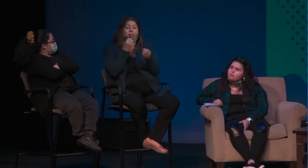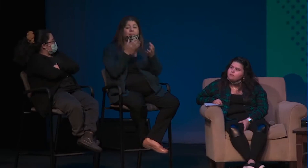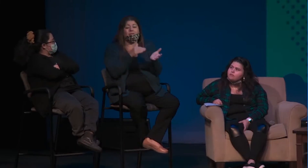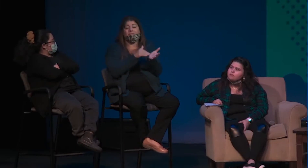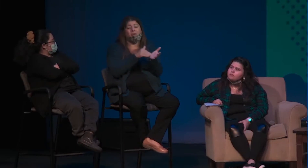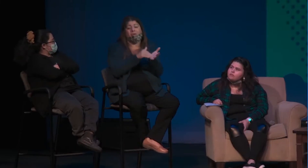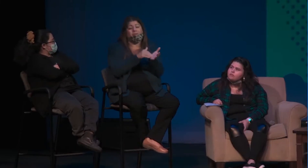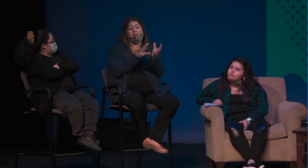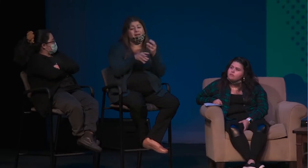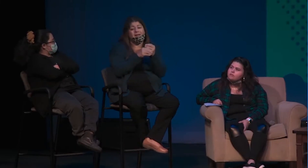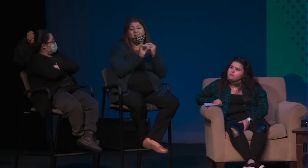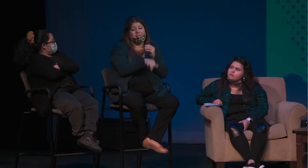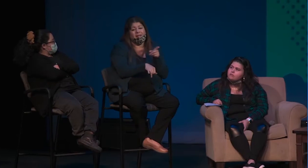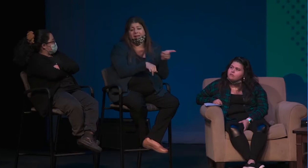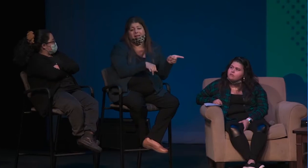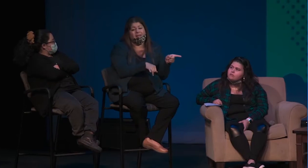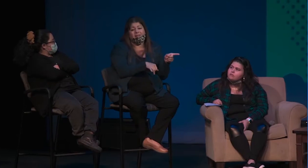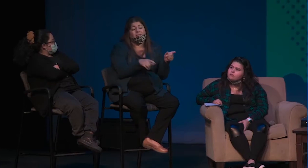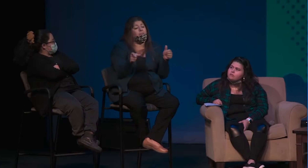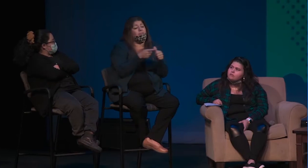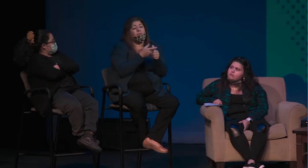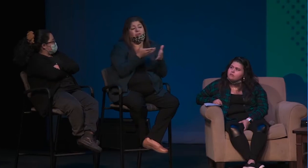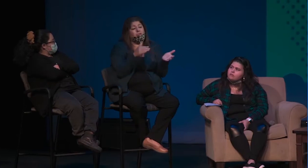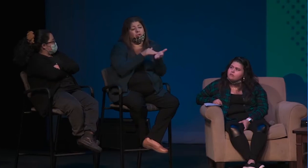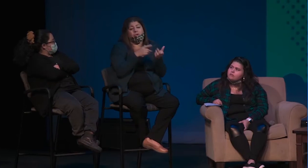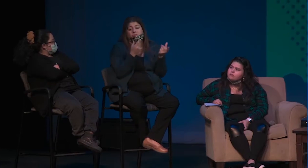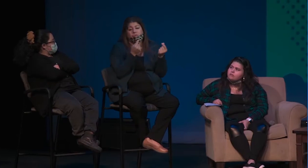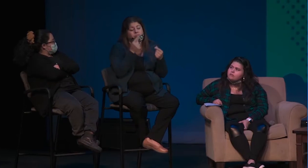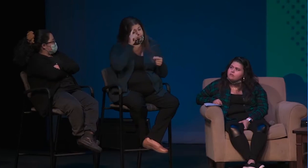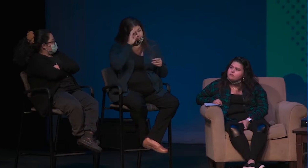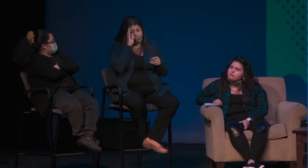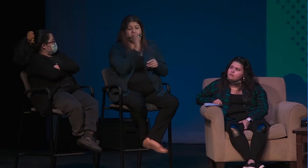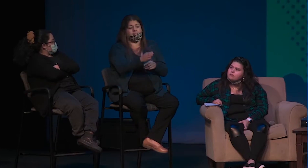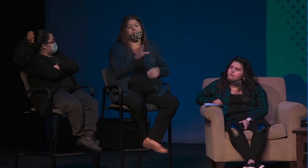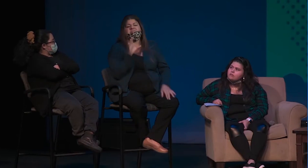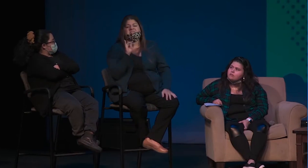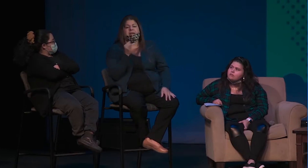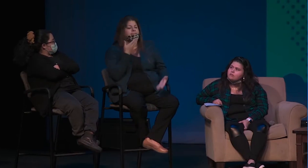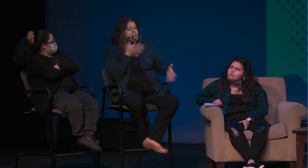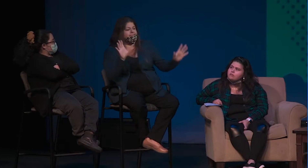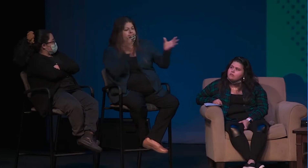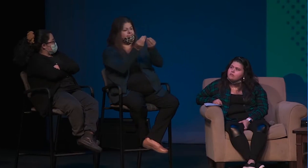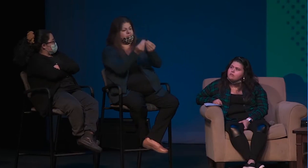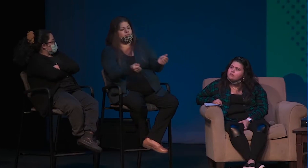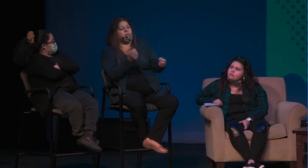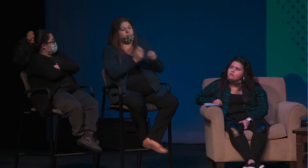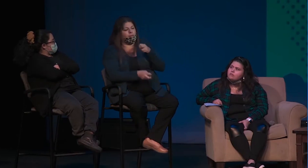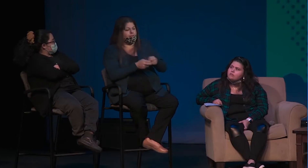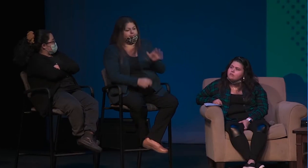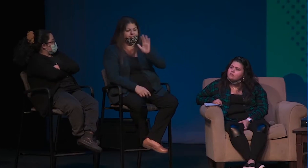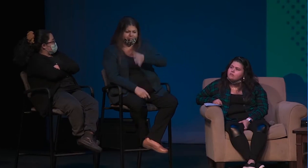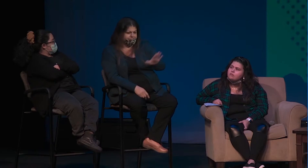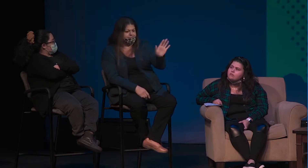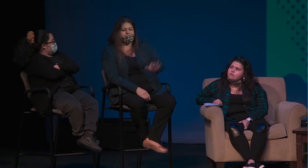think, well, maybe children and people in general should have the option and not leave